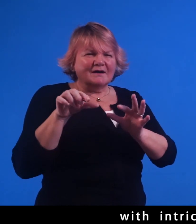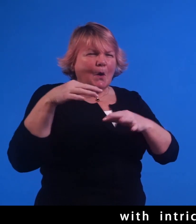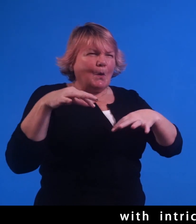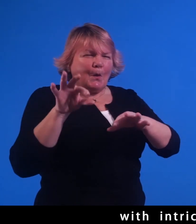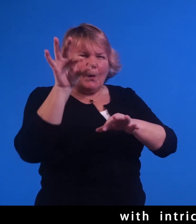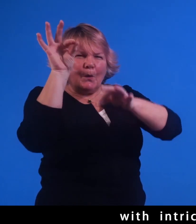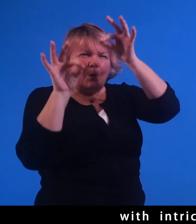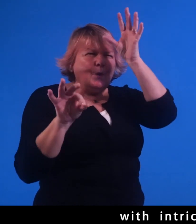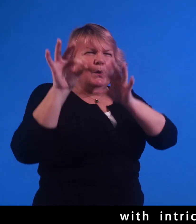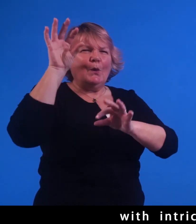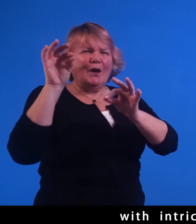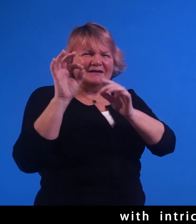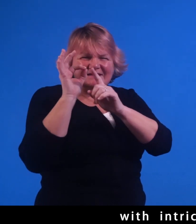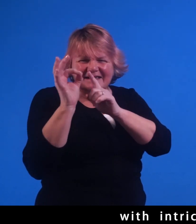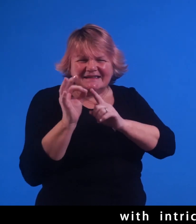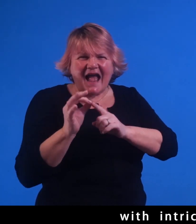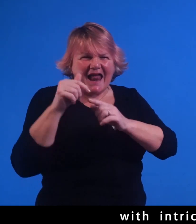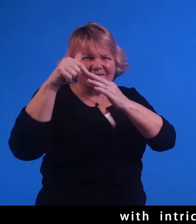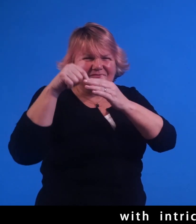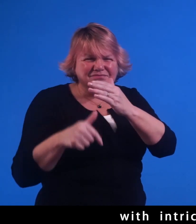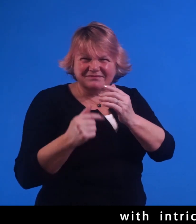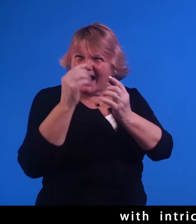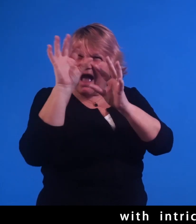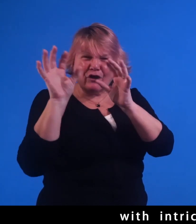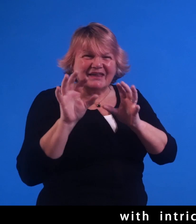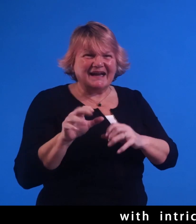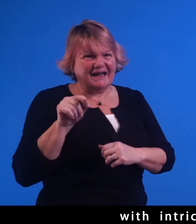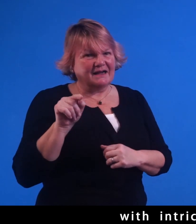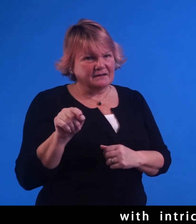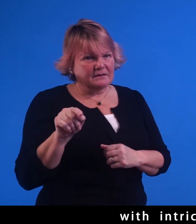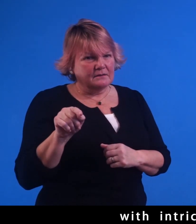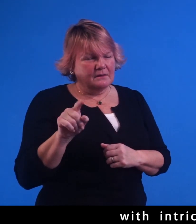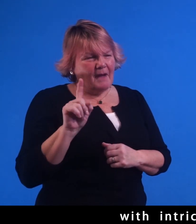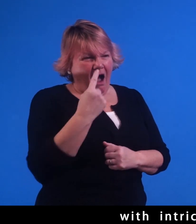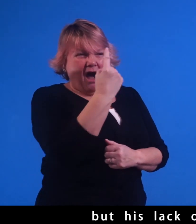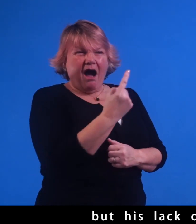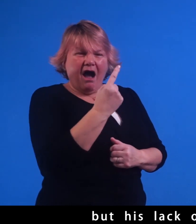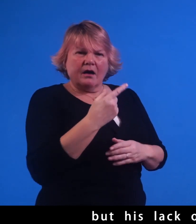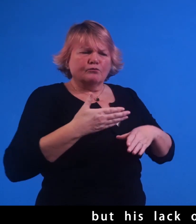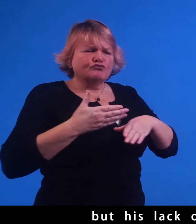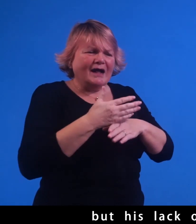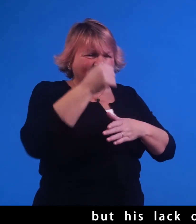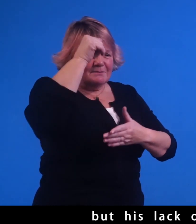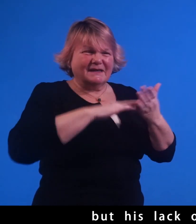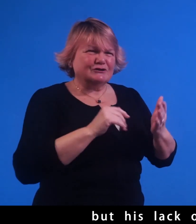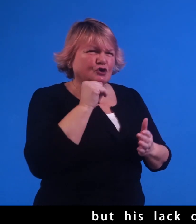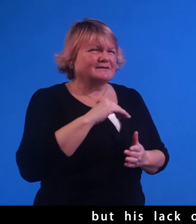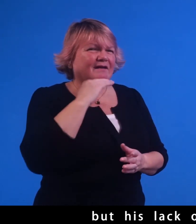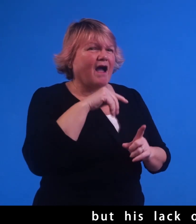With intricate spires and the tiniest of detail included in every inch. But his lack of